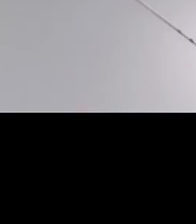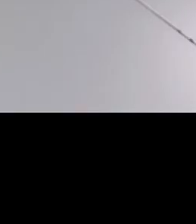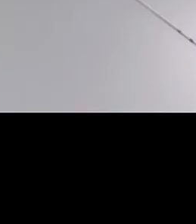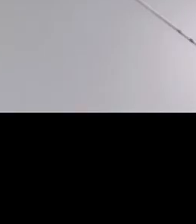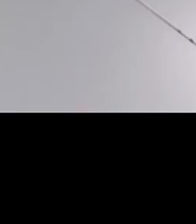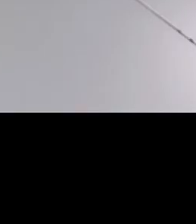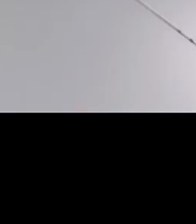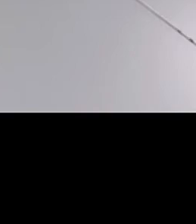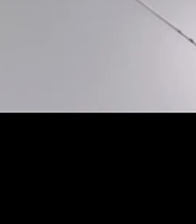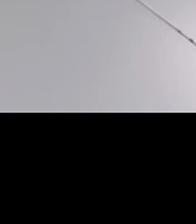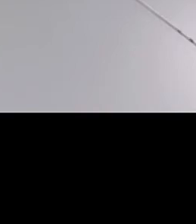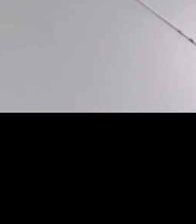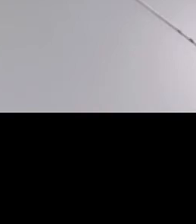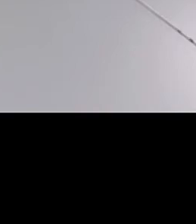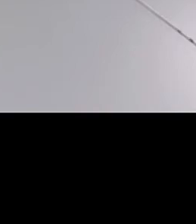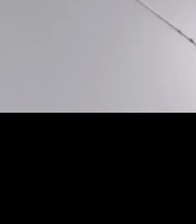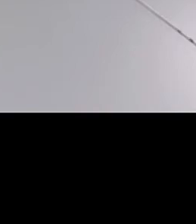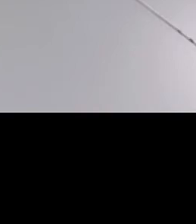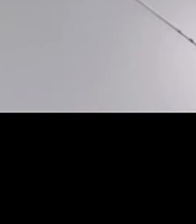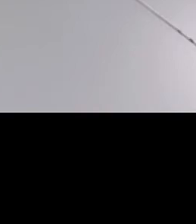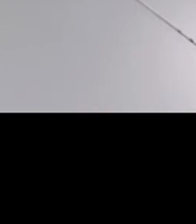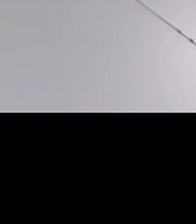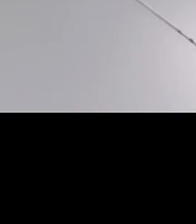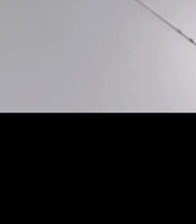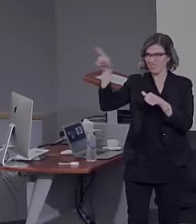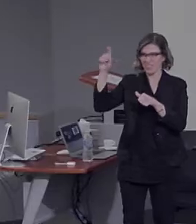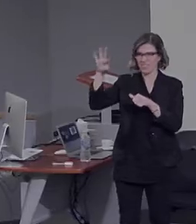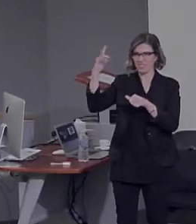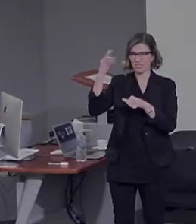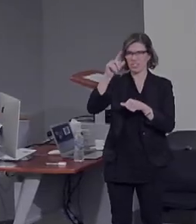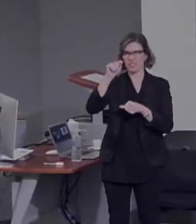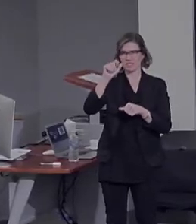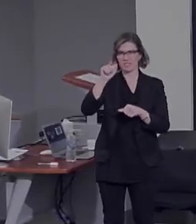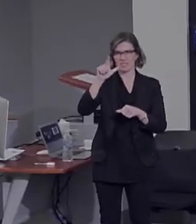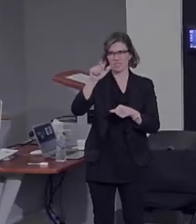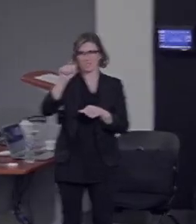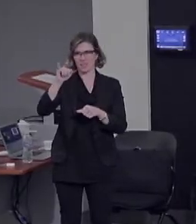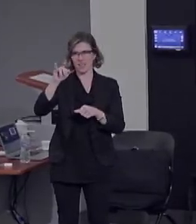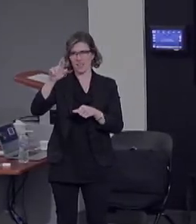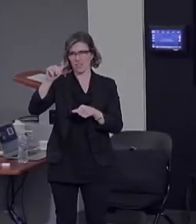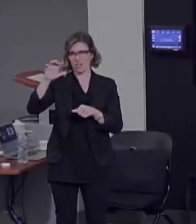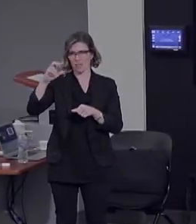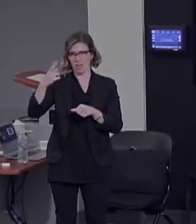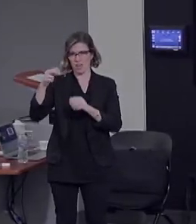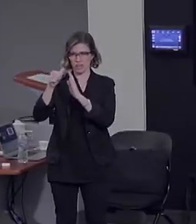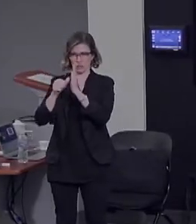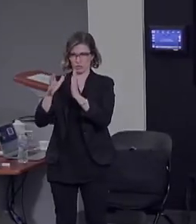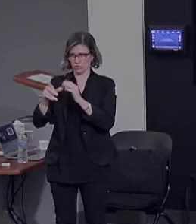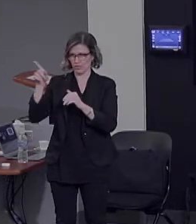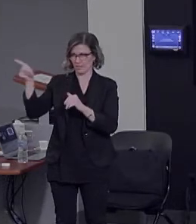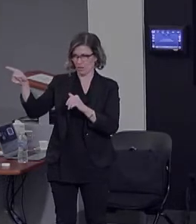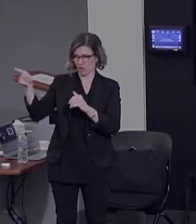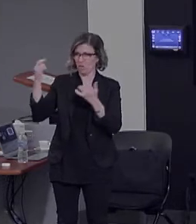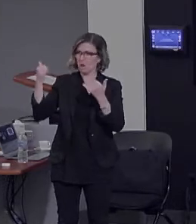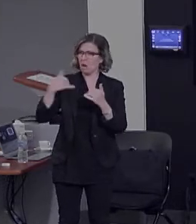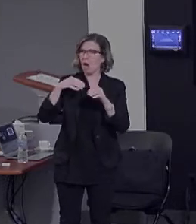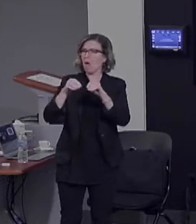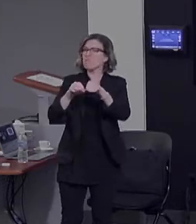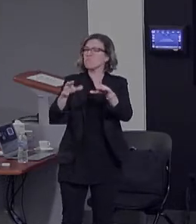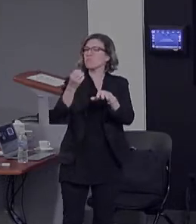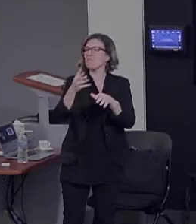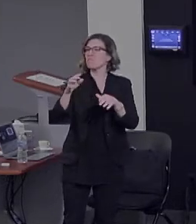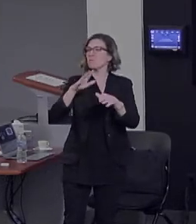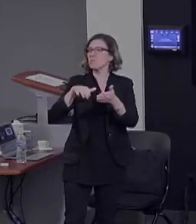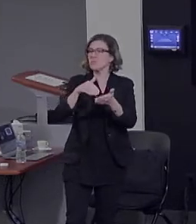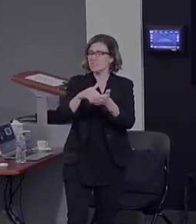first in France by Talairac and the surgeon there, and then in Italy. Now there are few centers, one is Freiburg